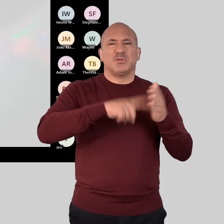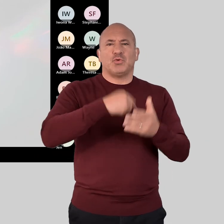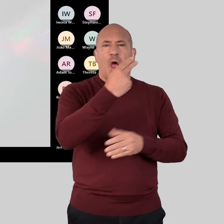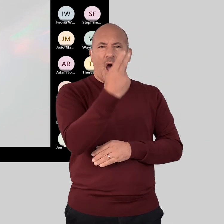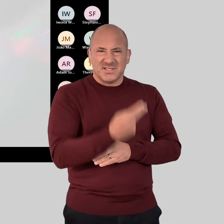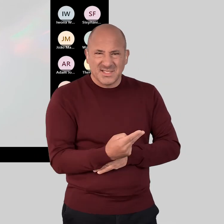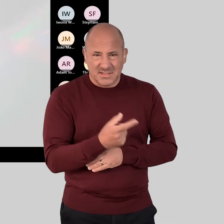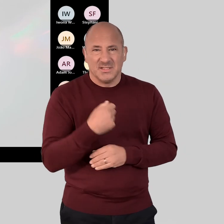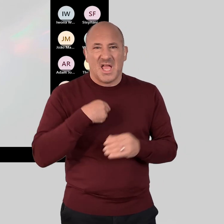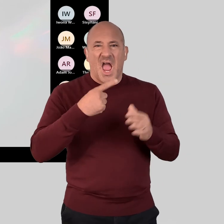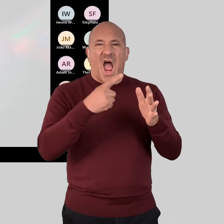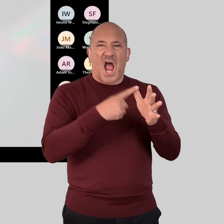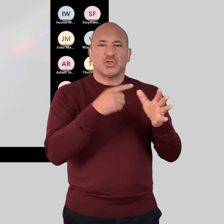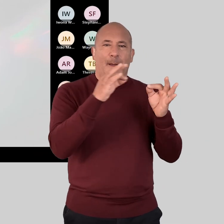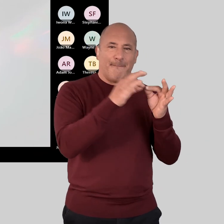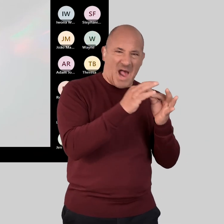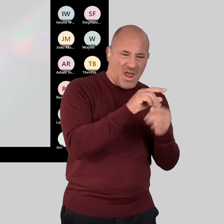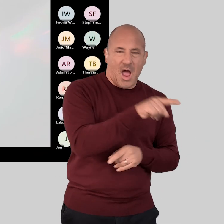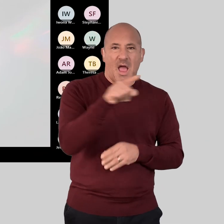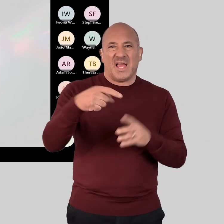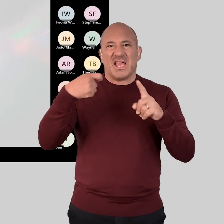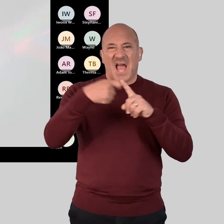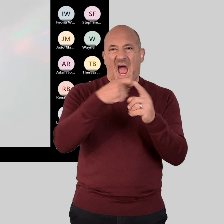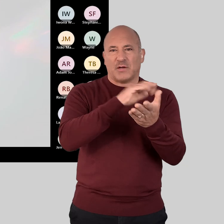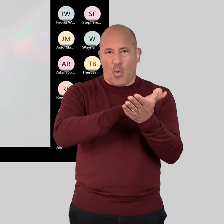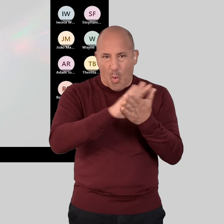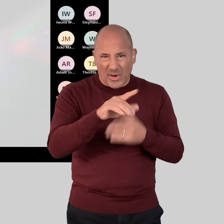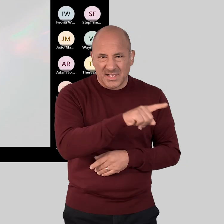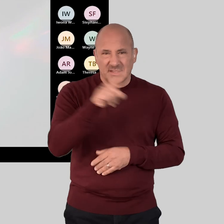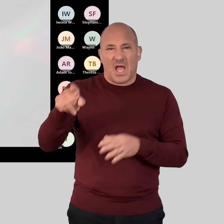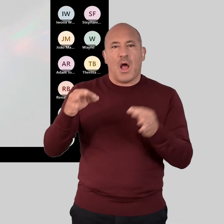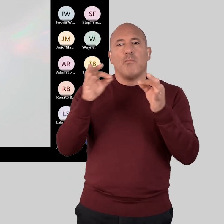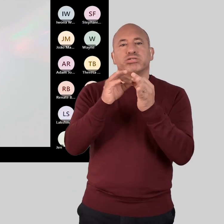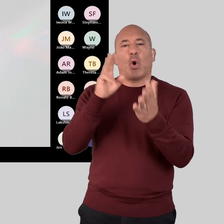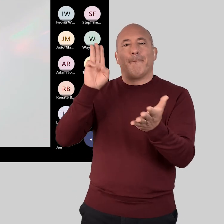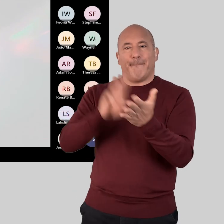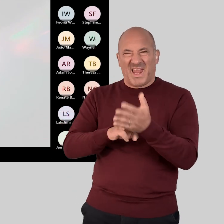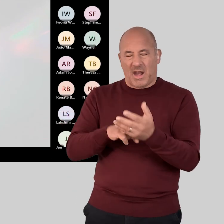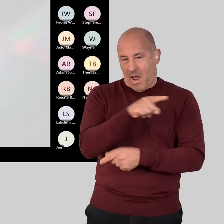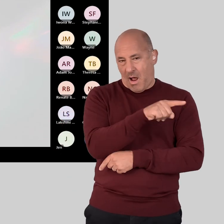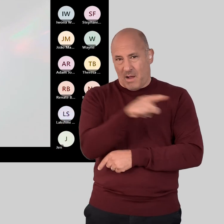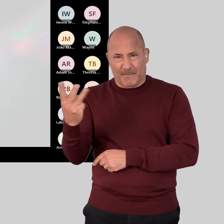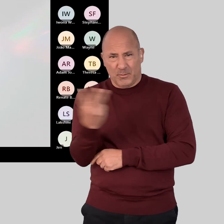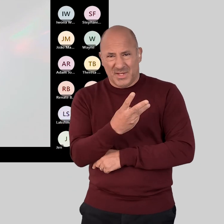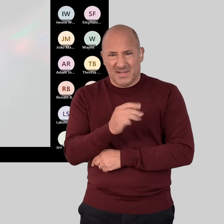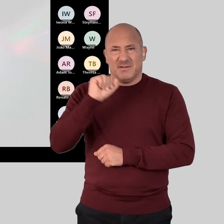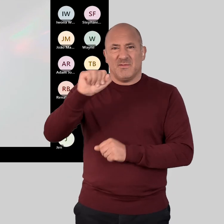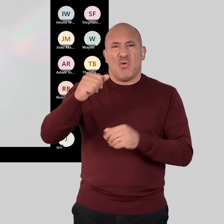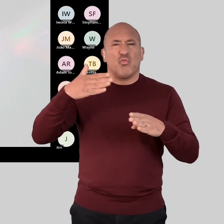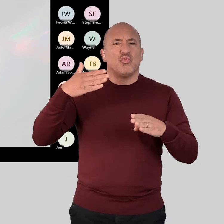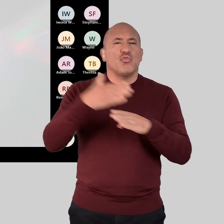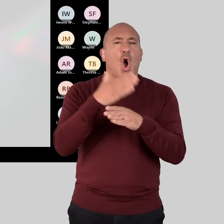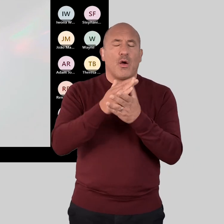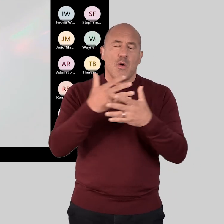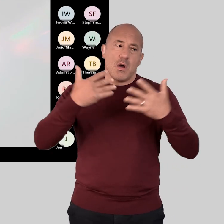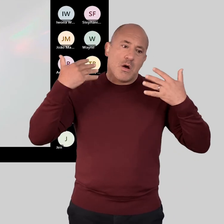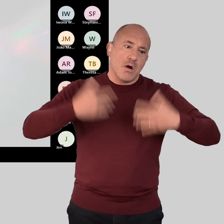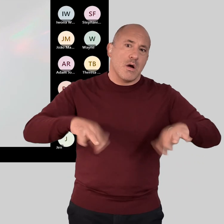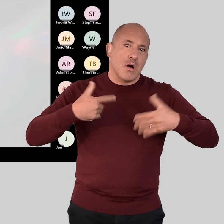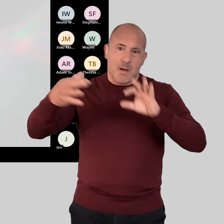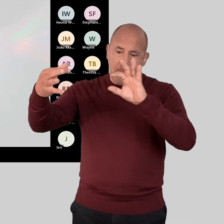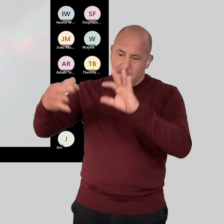3 commissioned artists, so we commissioned Angela Bala, Kat Hawkins and Brooke Milliner, and their work has really been kind of central to the